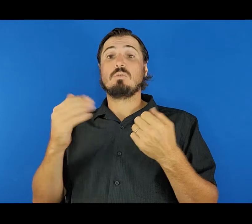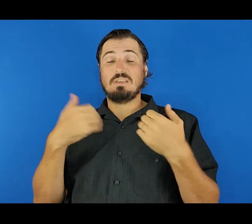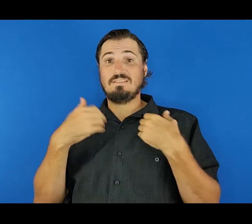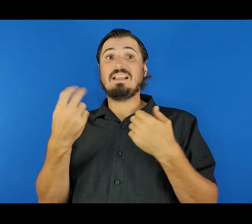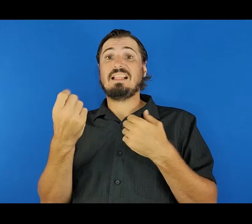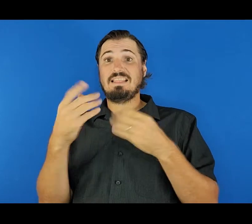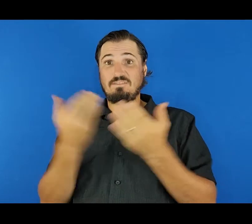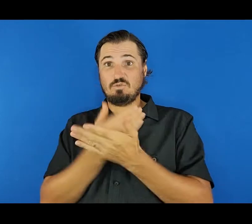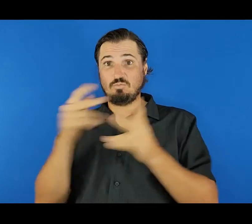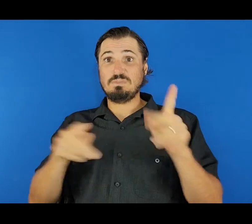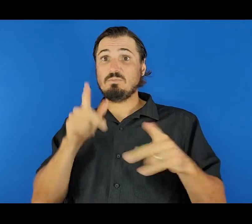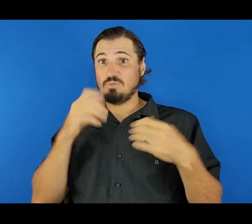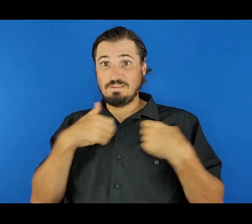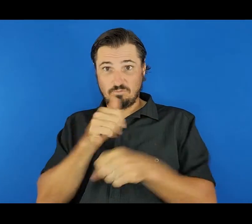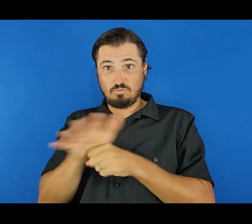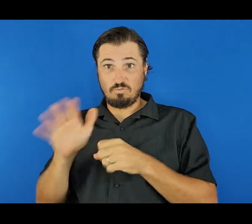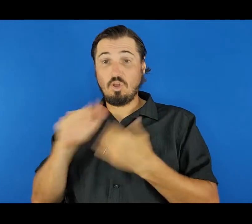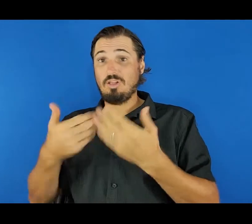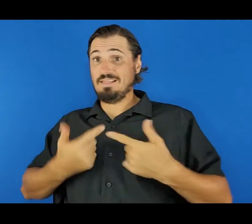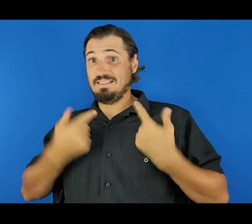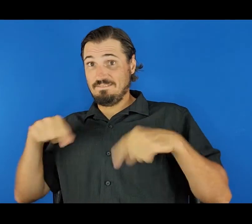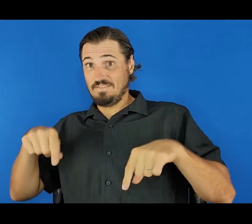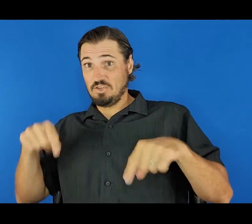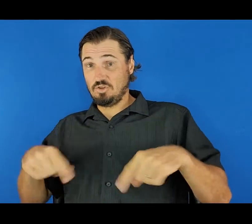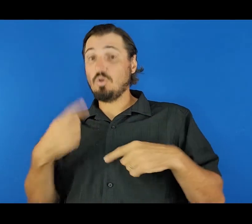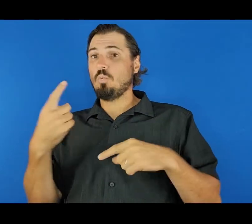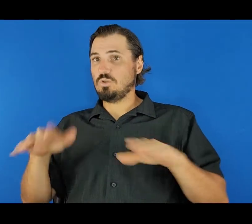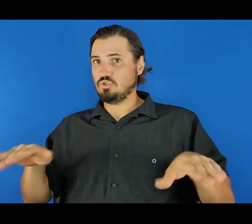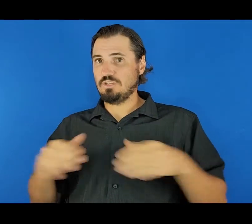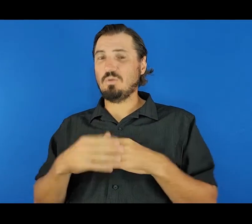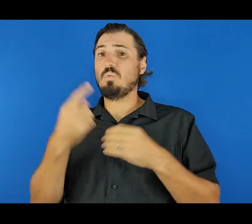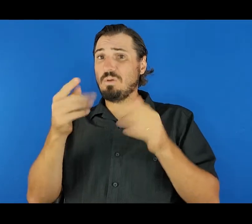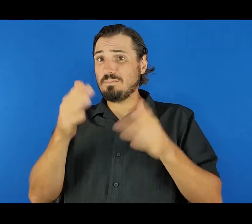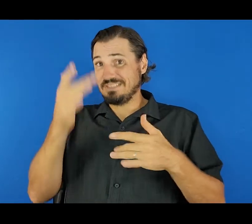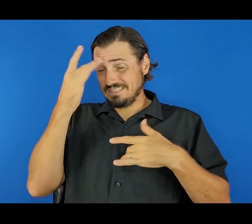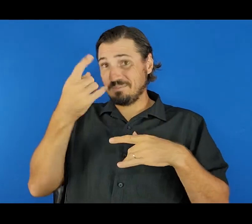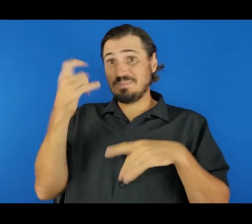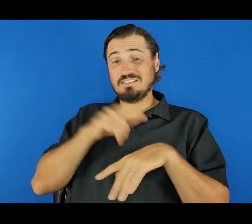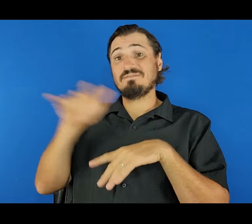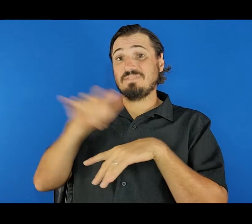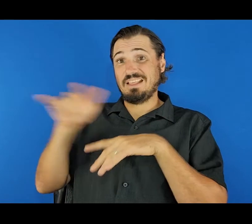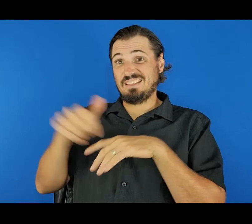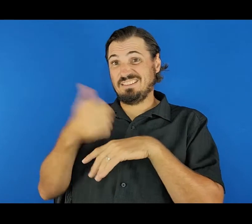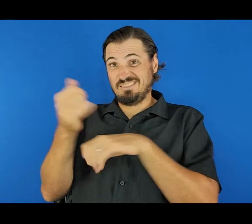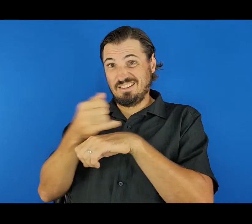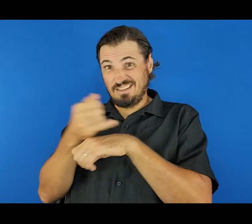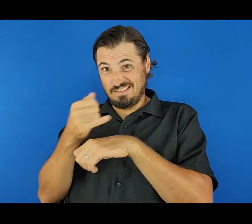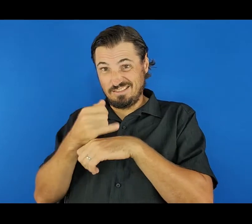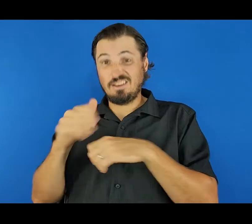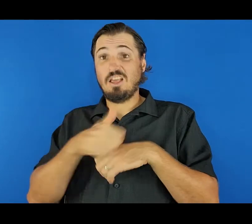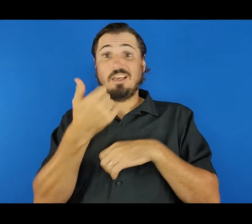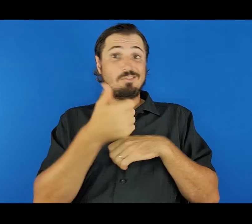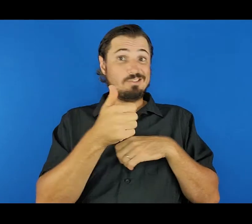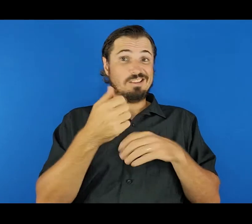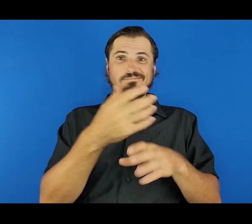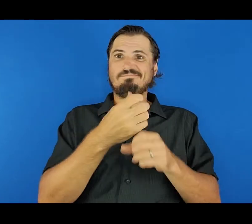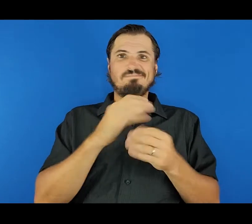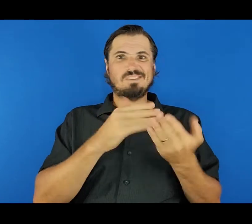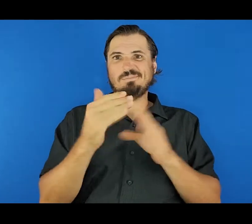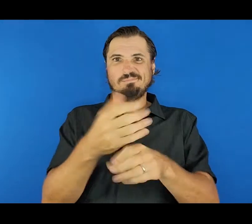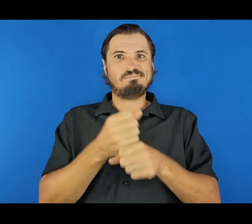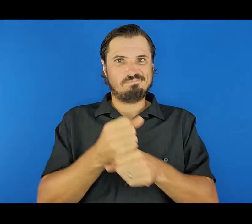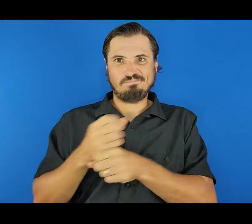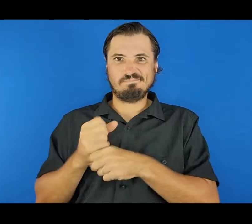is reporting 11 new cases, all residents, including 1 child. 1 case is related to inter-island travel, and the other 10 are